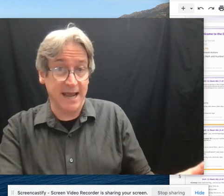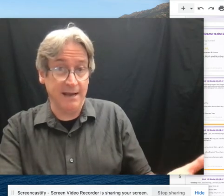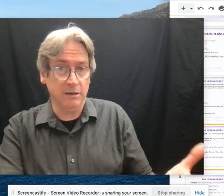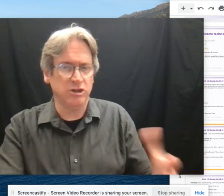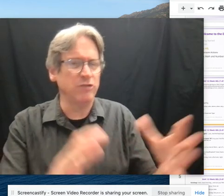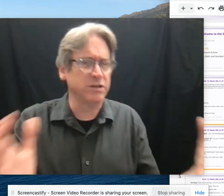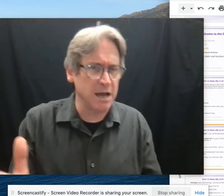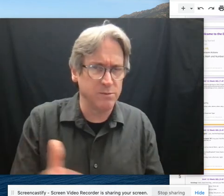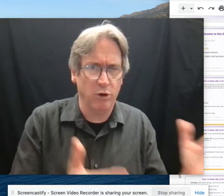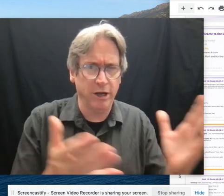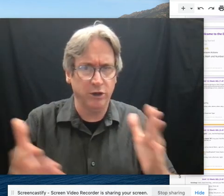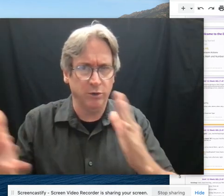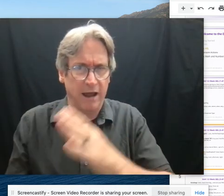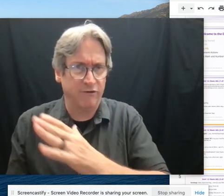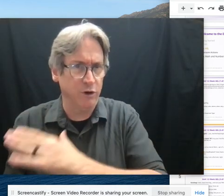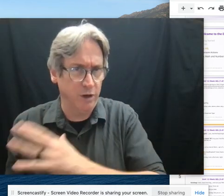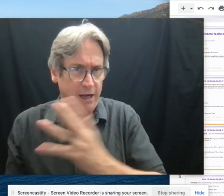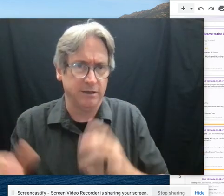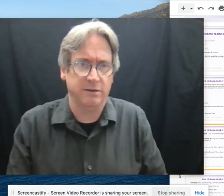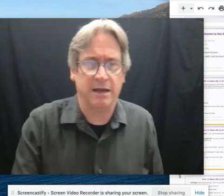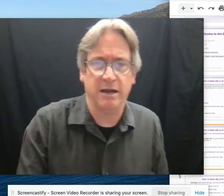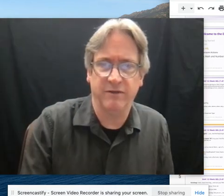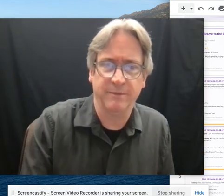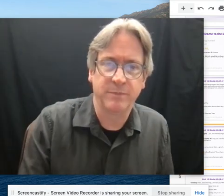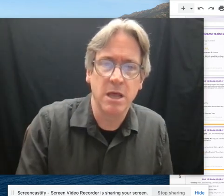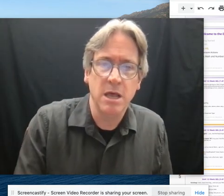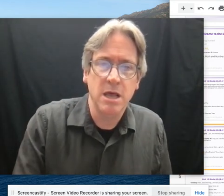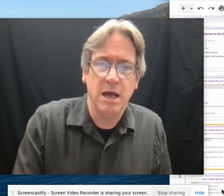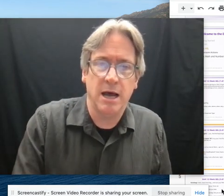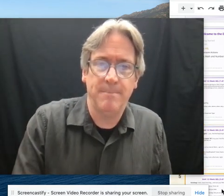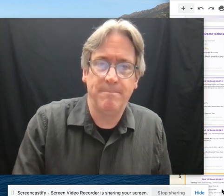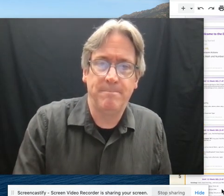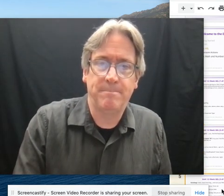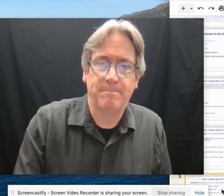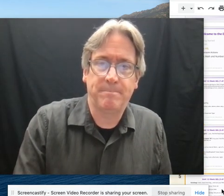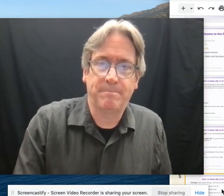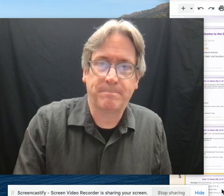of day, general times, morning, noon, afternoon, night, that kind of thing.